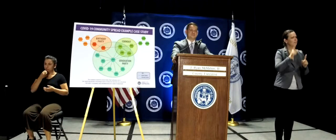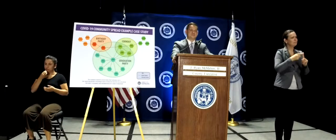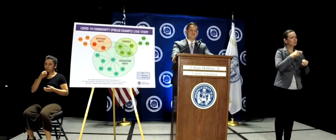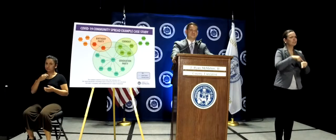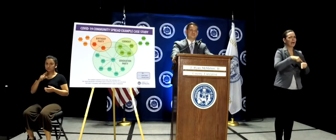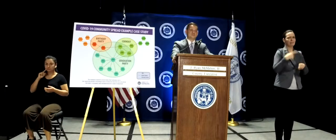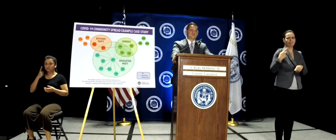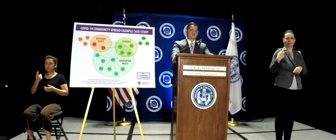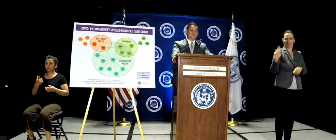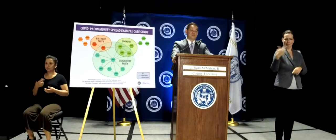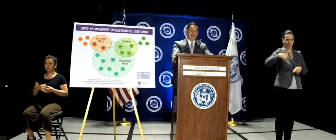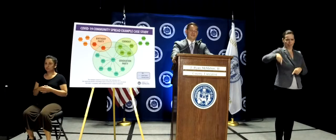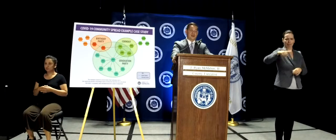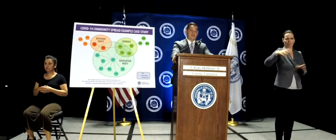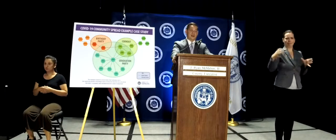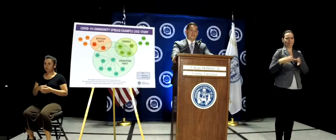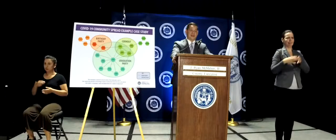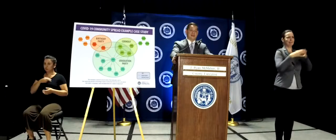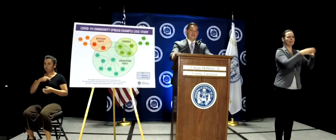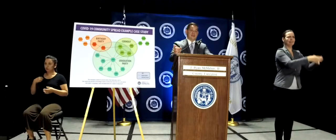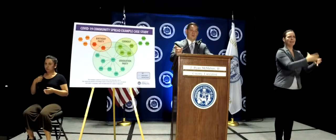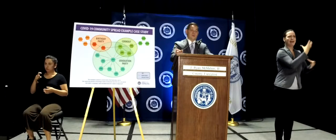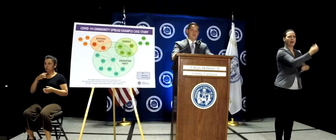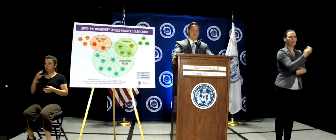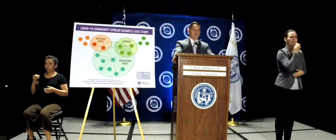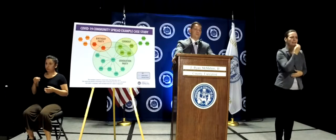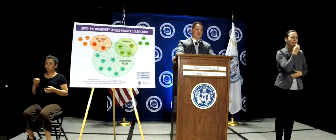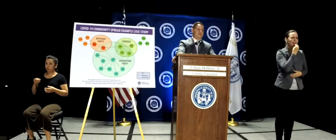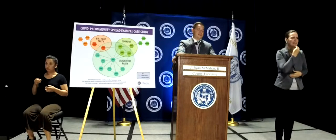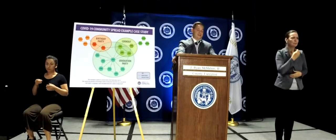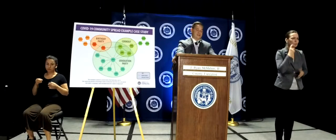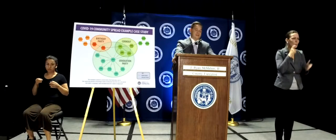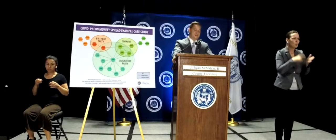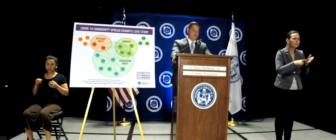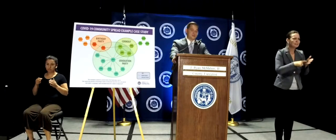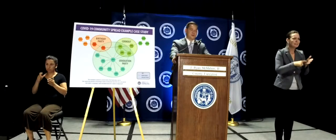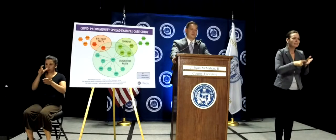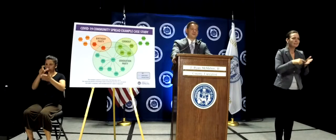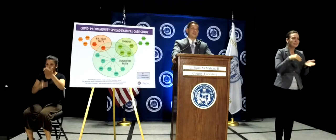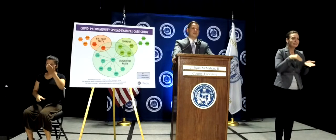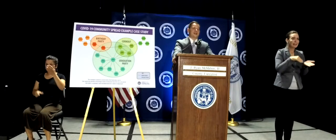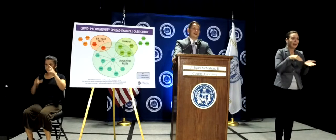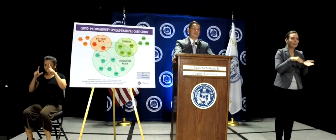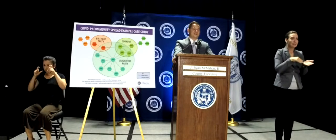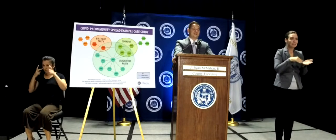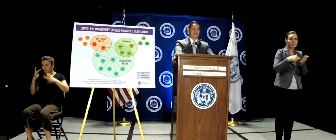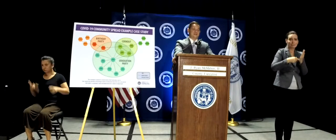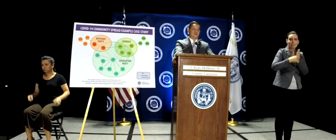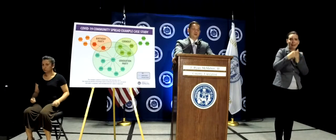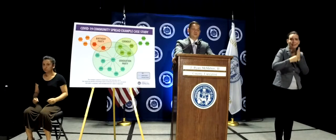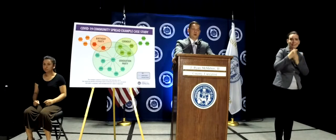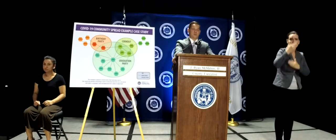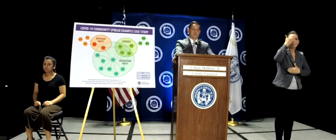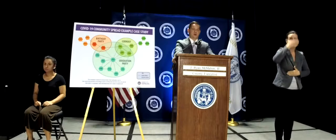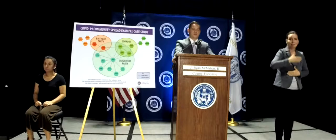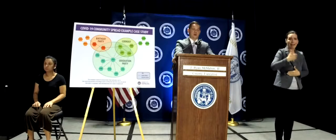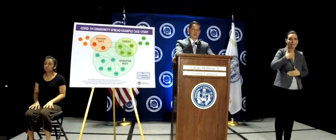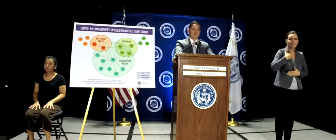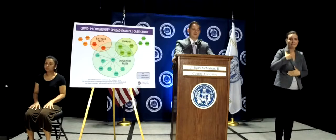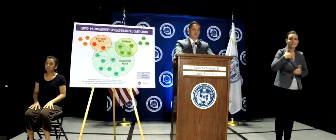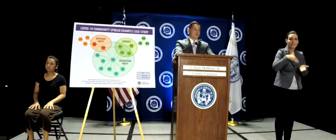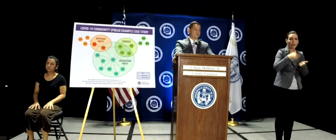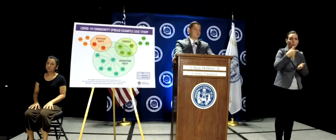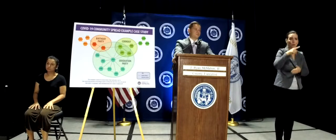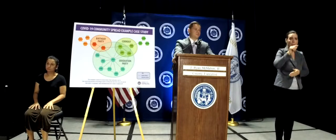magazine cover. Did you see that? I saw that. I think Ann's in that one too. So, yeah, very smart people I